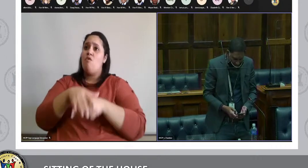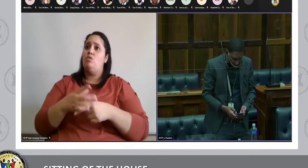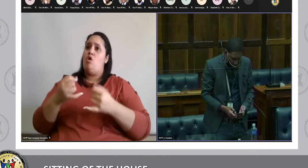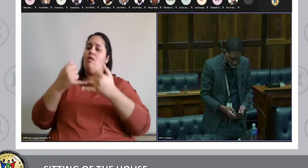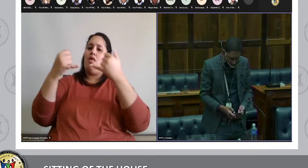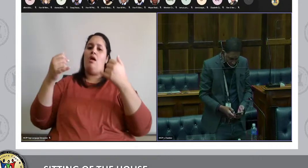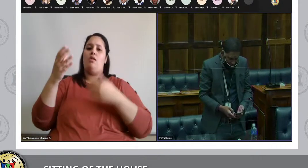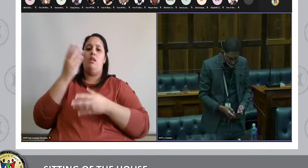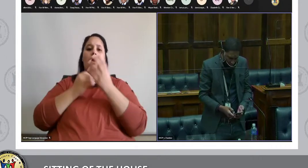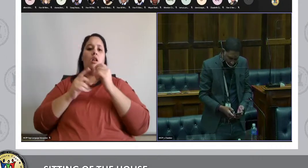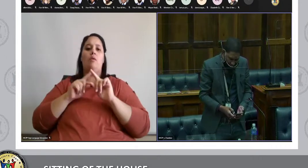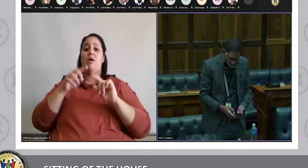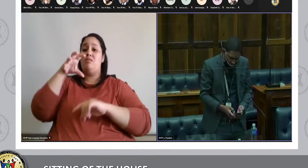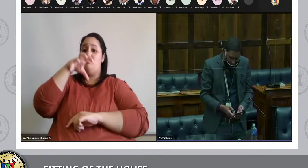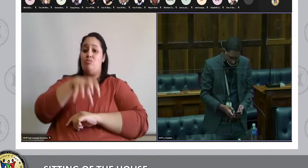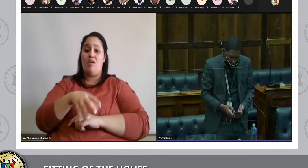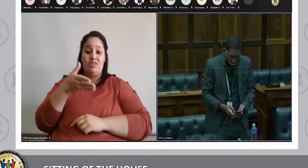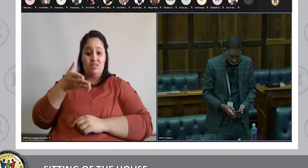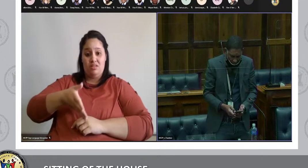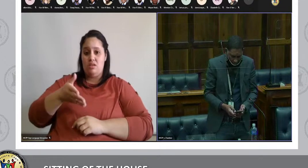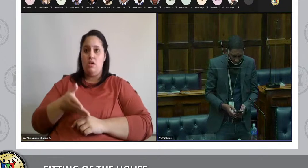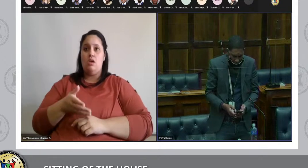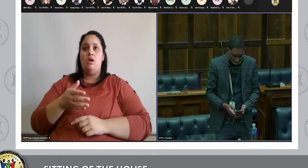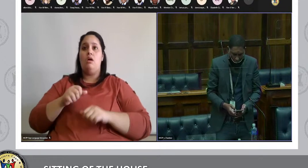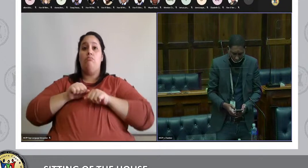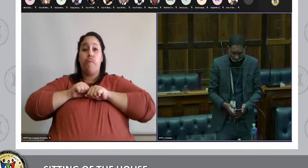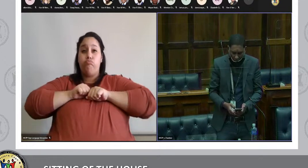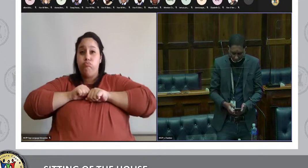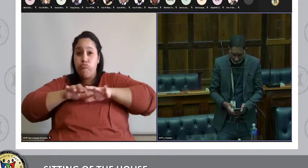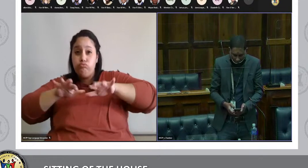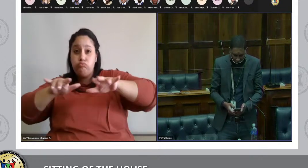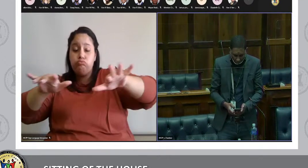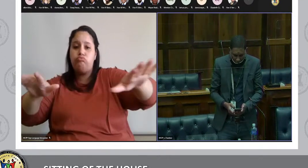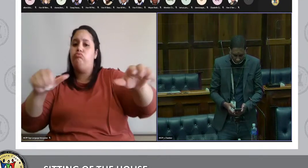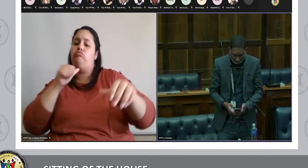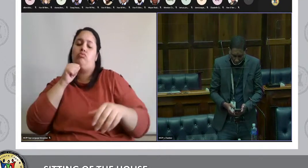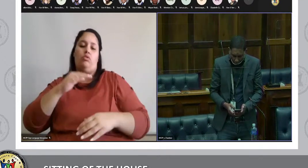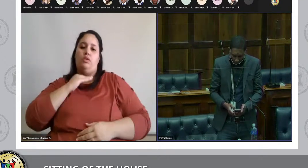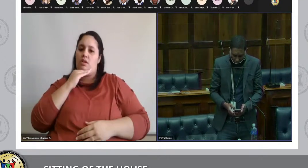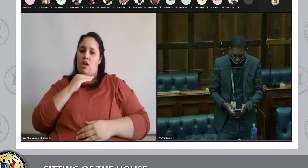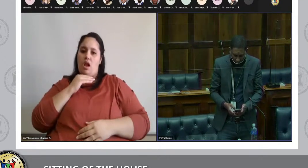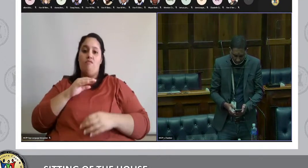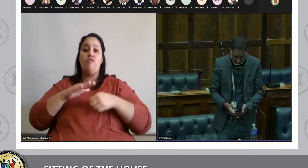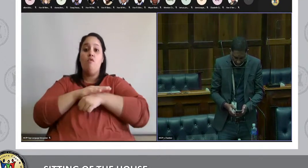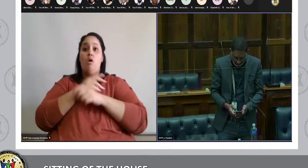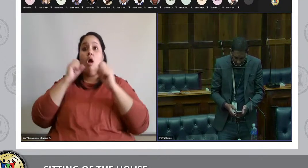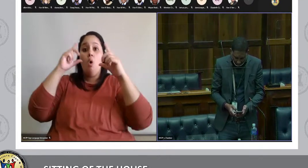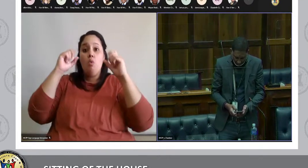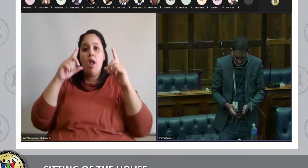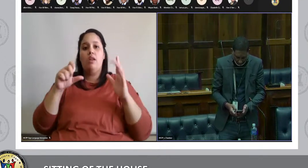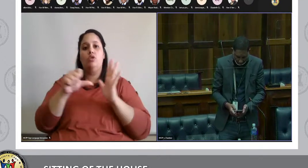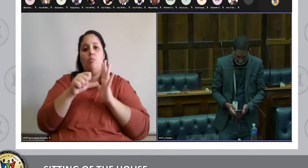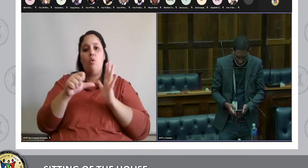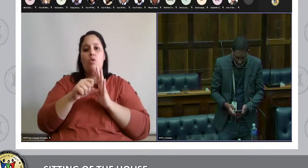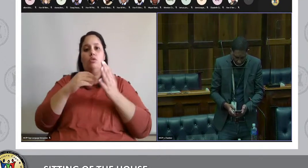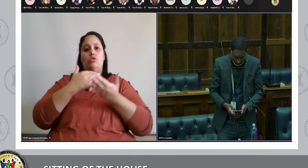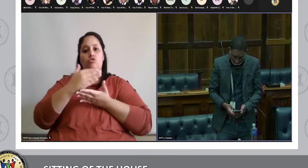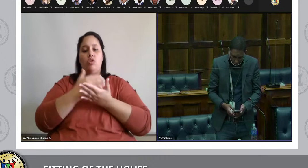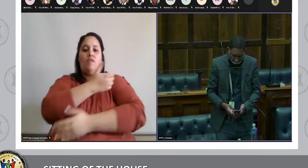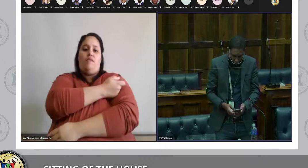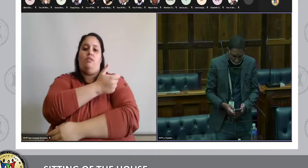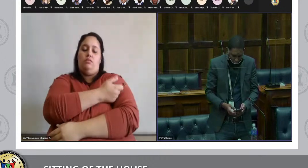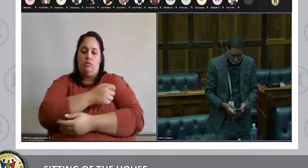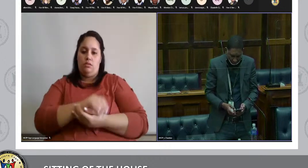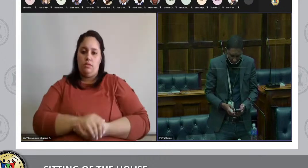The province is not reaching the masses on the ground with awareness on the importance to vaccinate. It is well